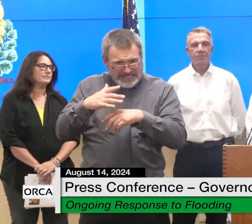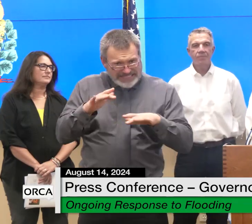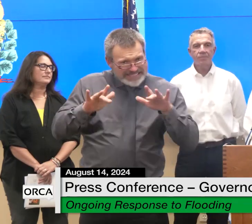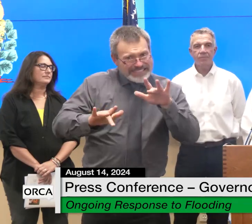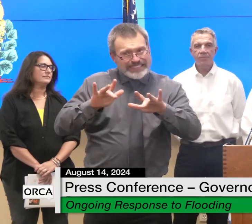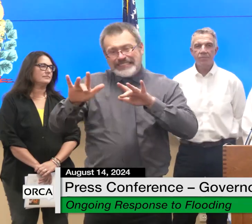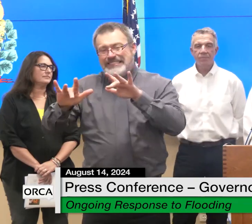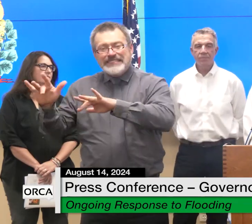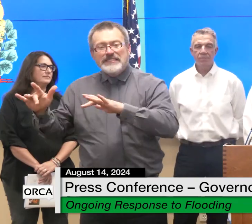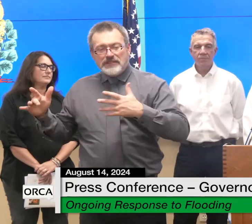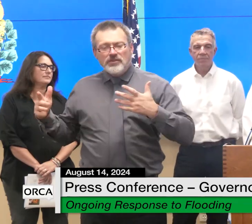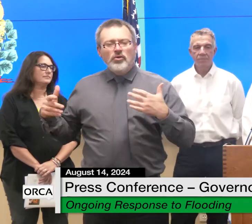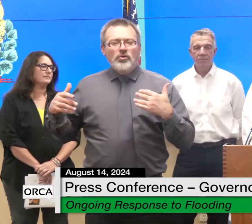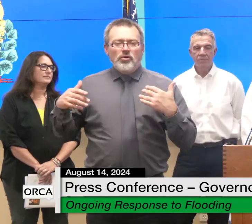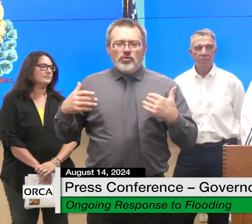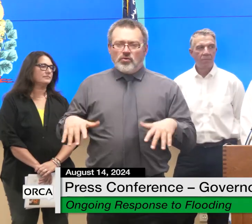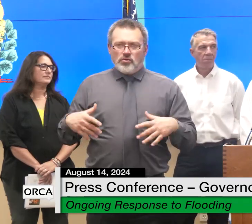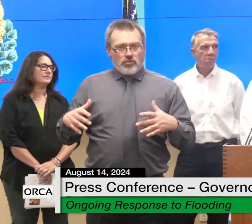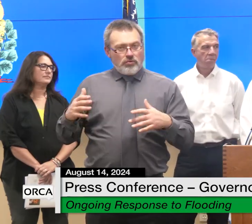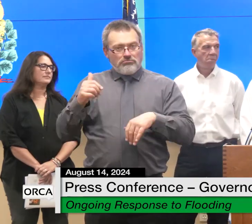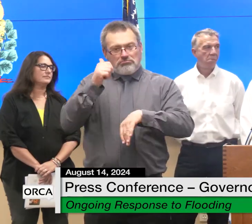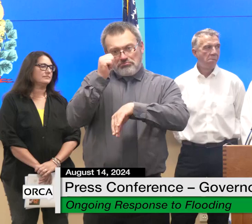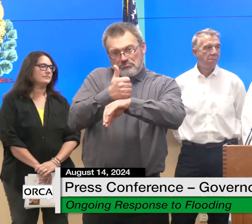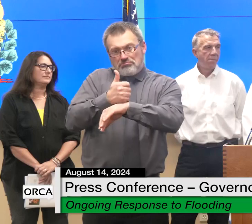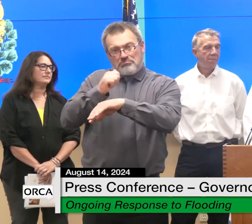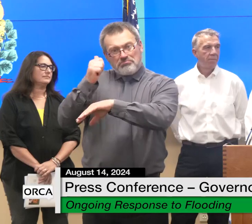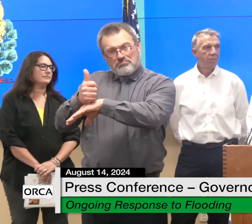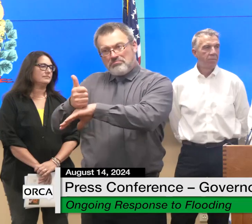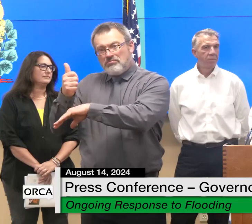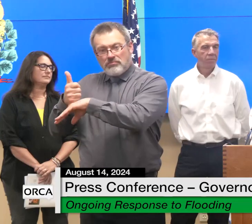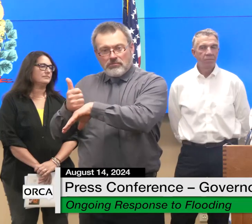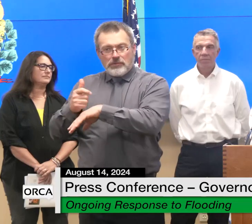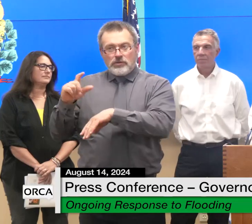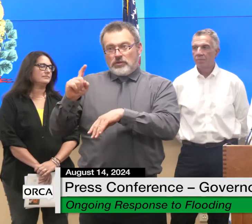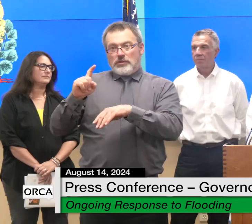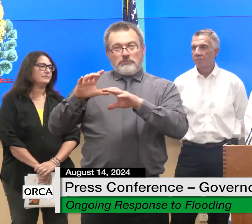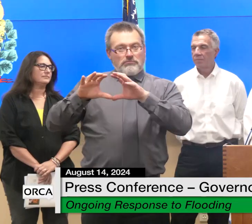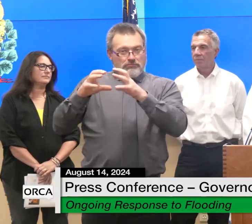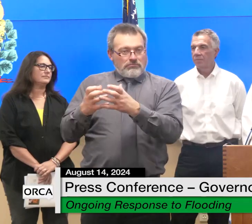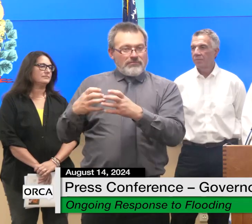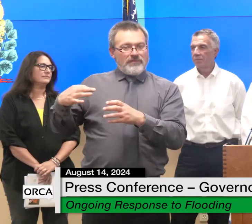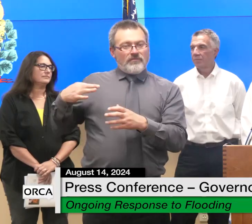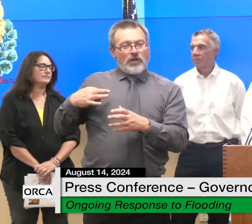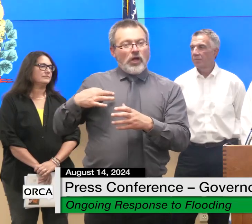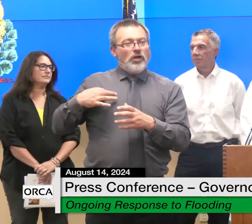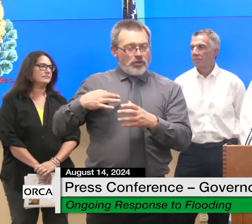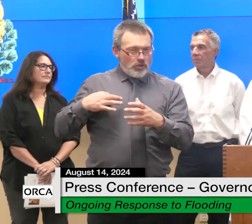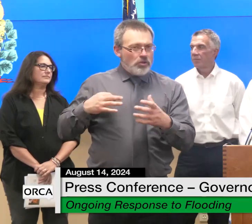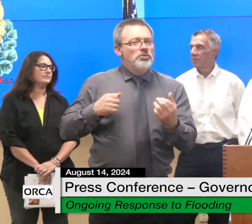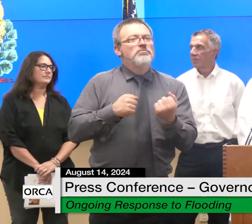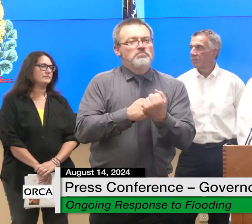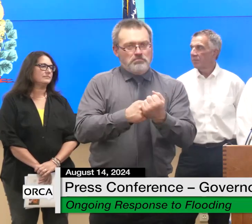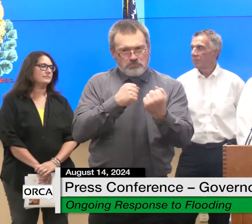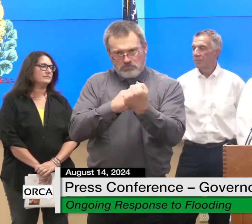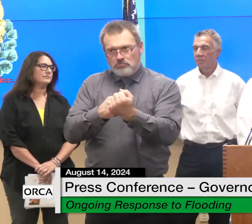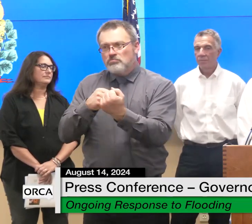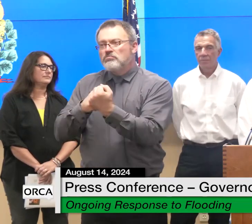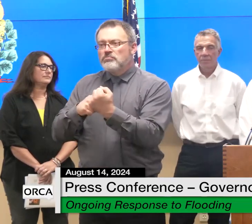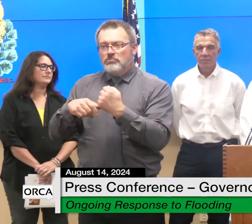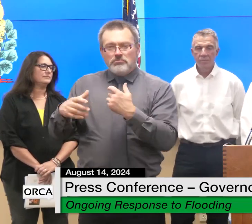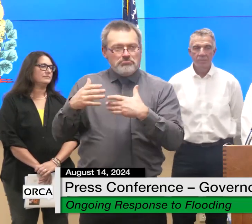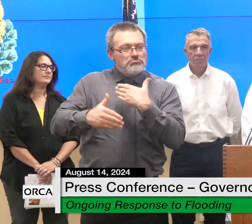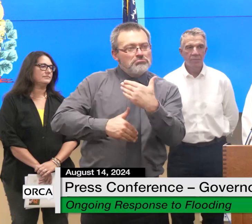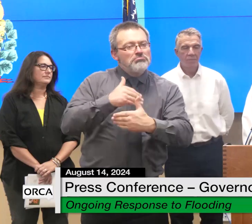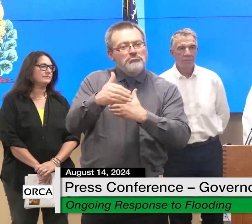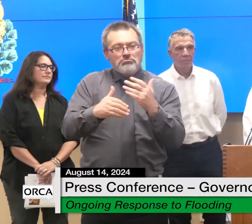mentioned, formed by volunteers from across Vermont, have been instrumental in supporting community members, but these floods have strained their already